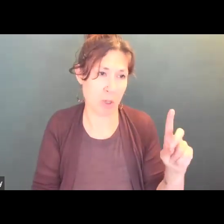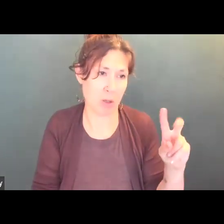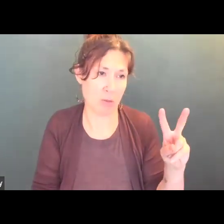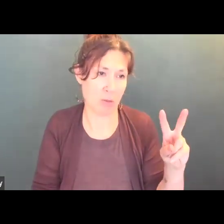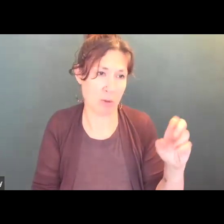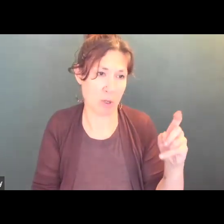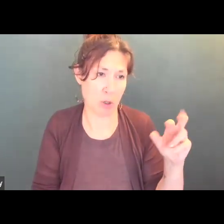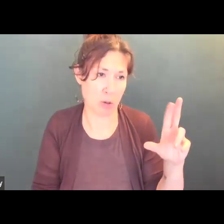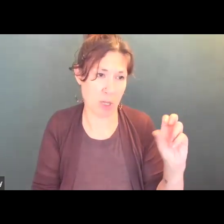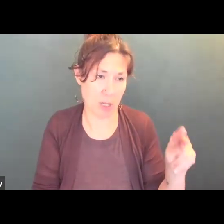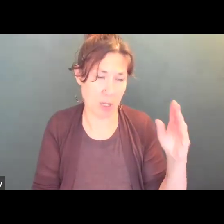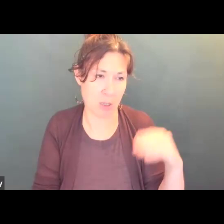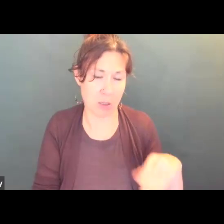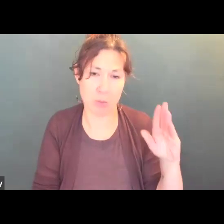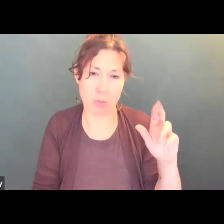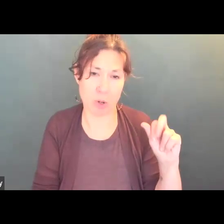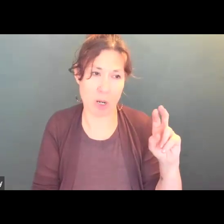Lipkin.